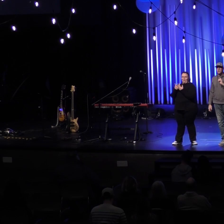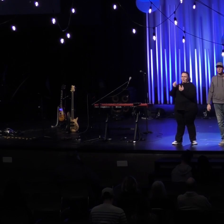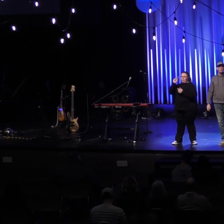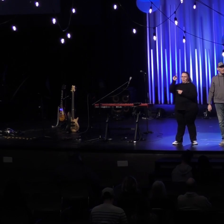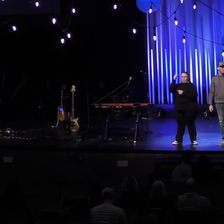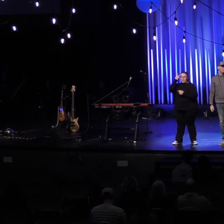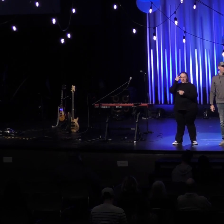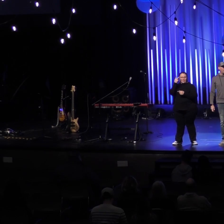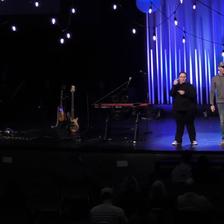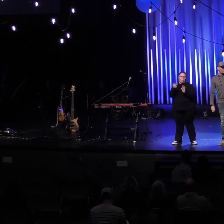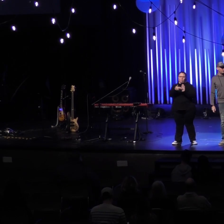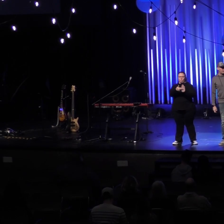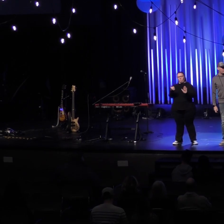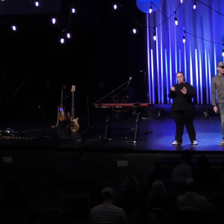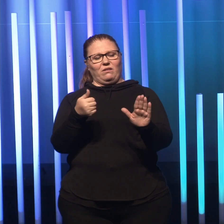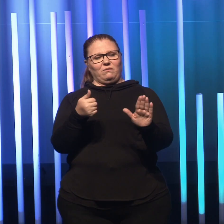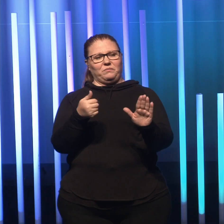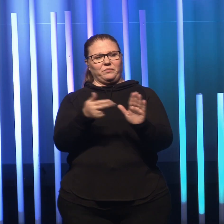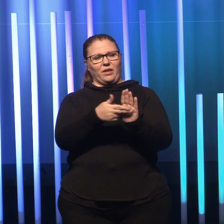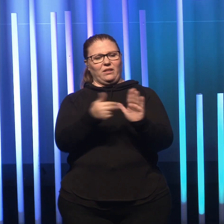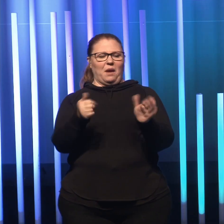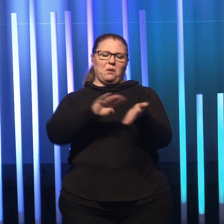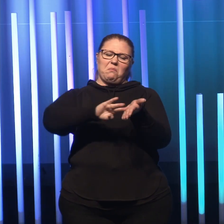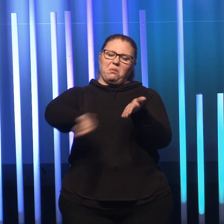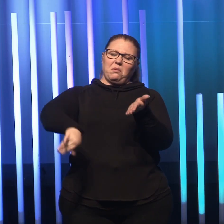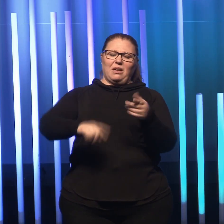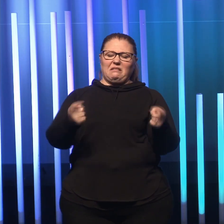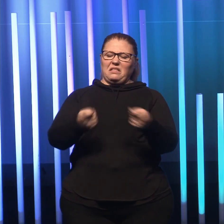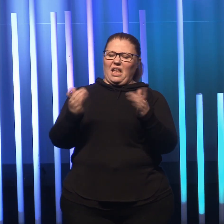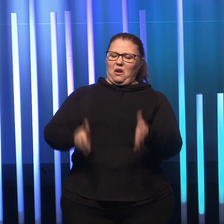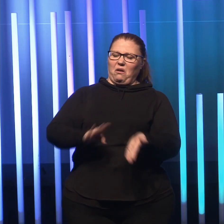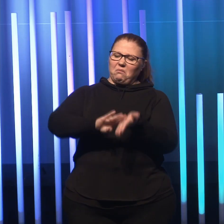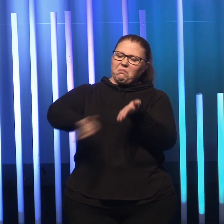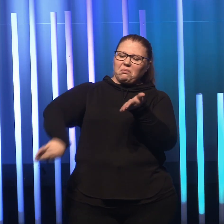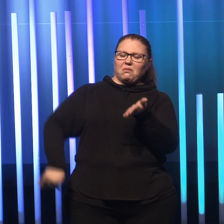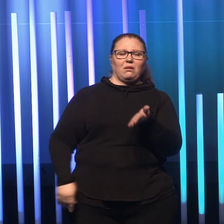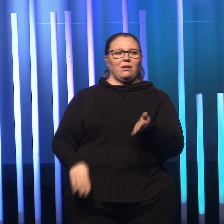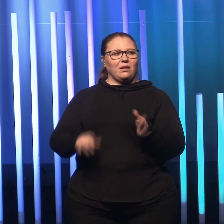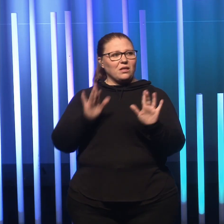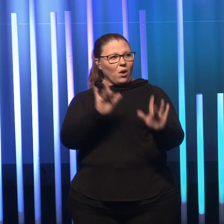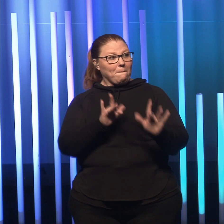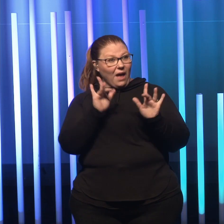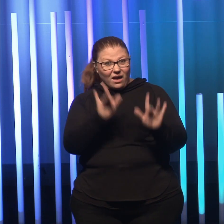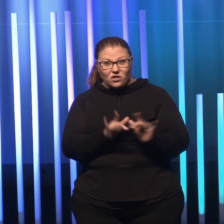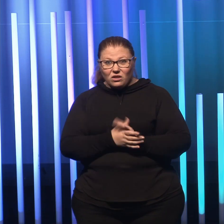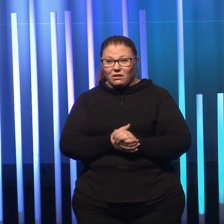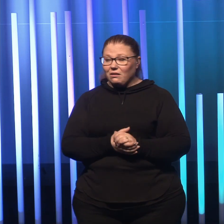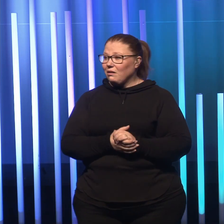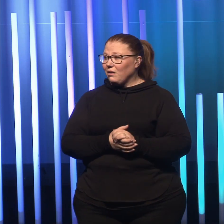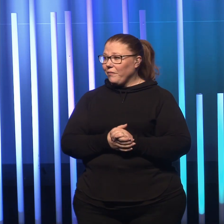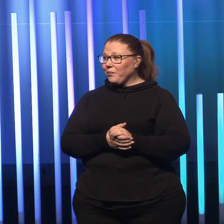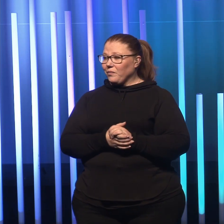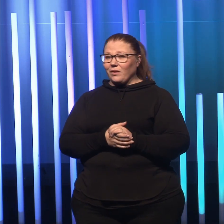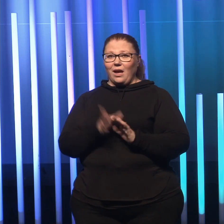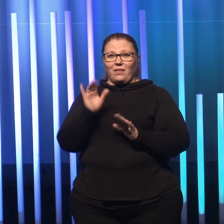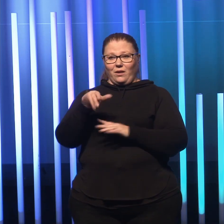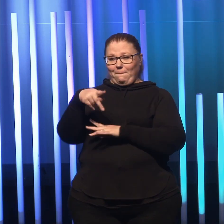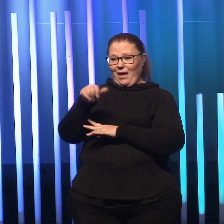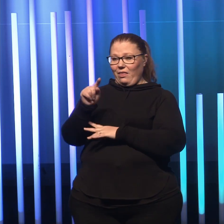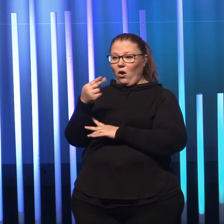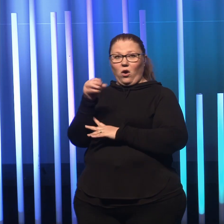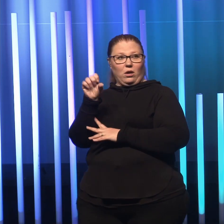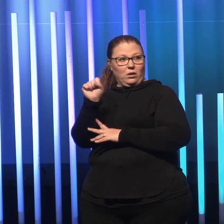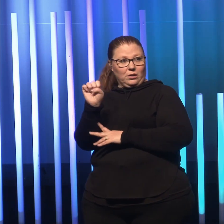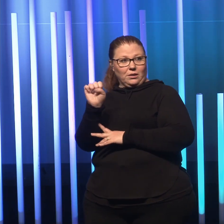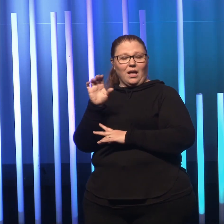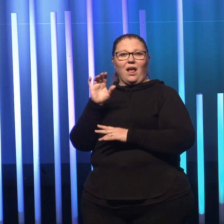means, then you were labeled an outsider, a sinner. And so compassion, it was the pathos, it was the essence